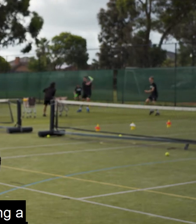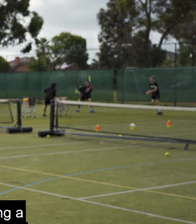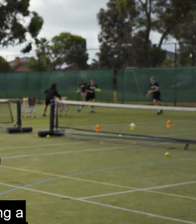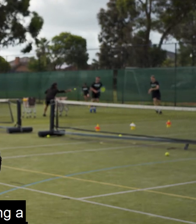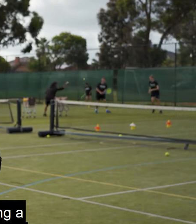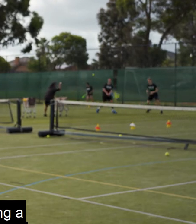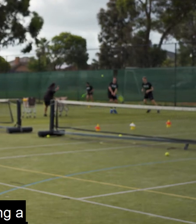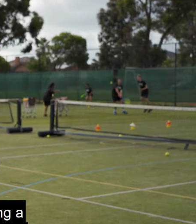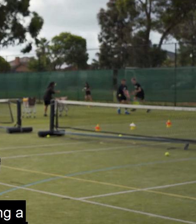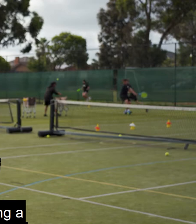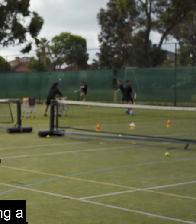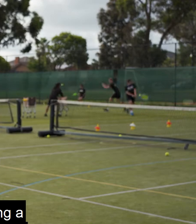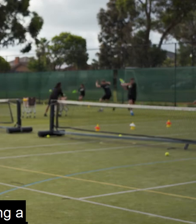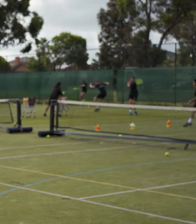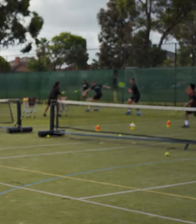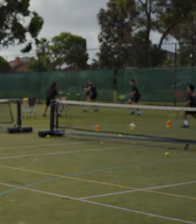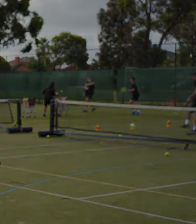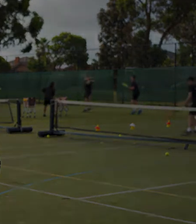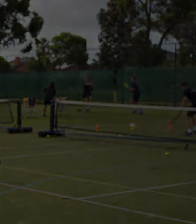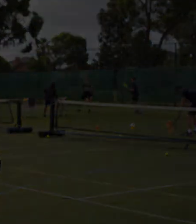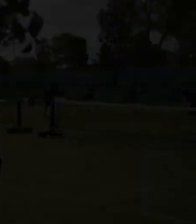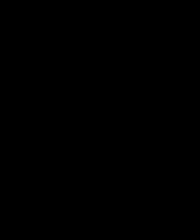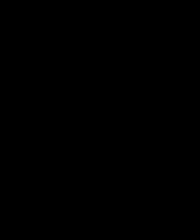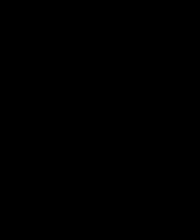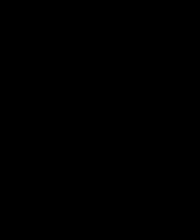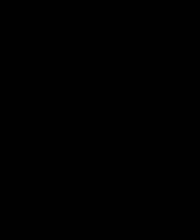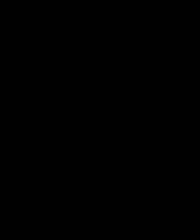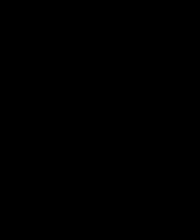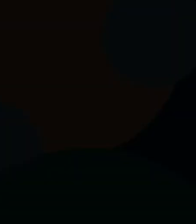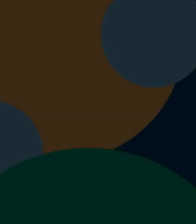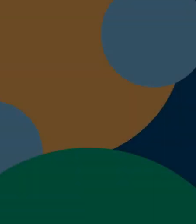having a great year next year. Thank you.